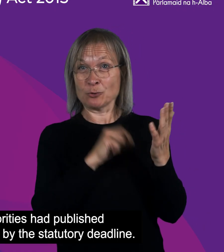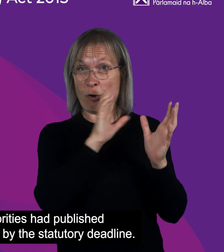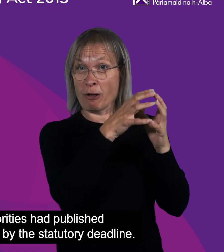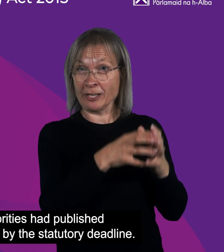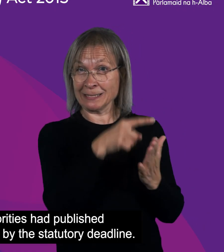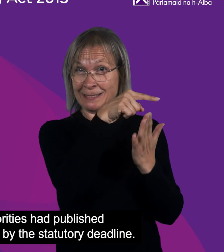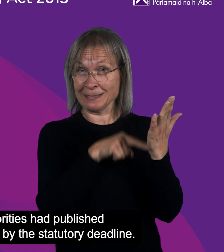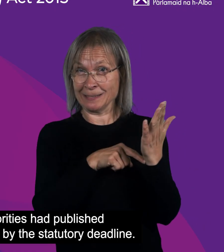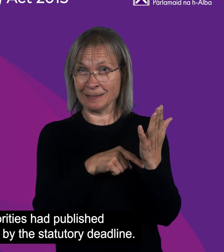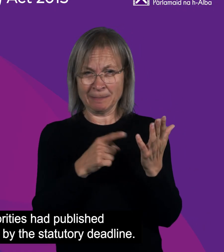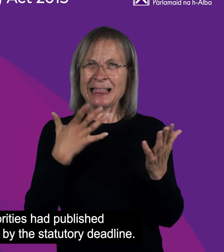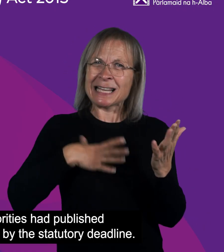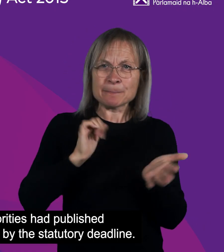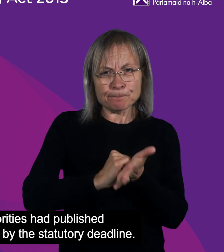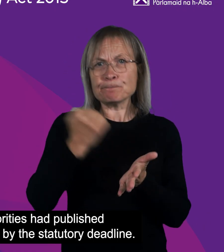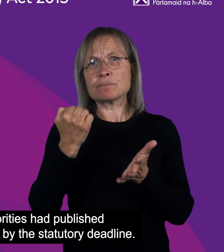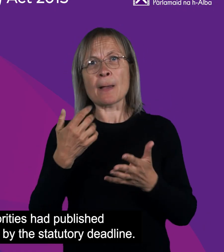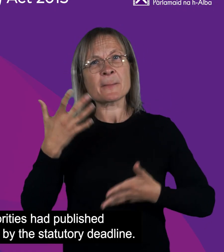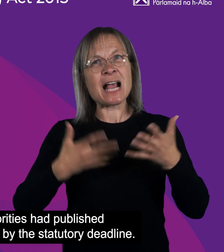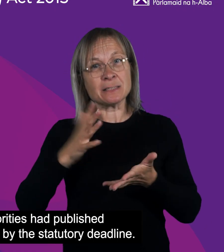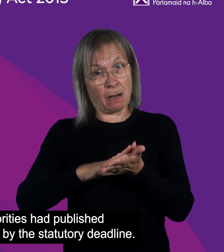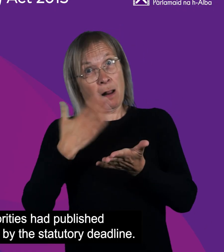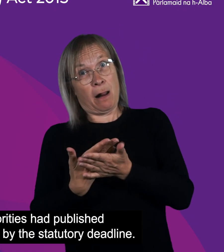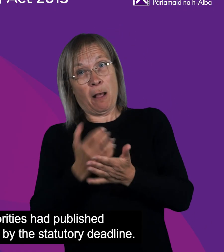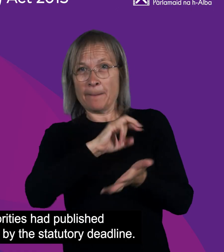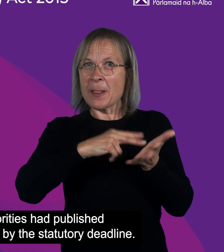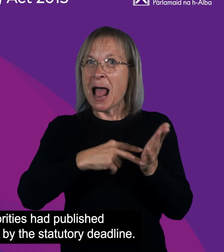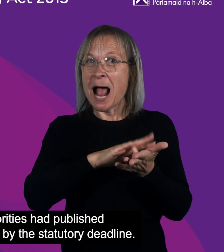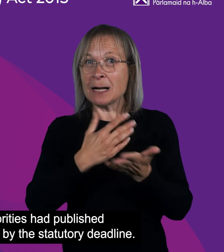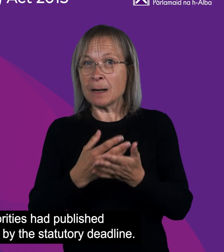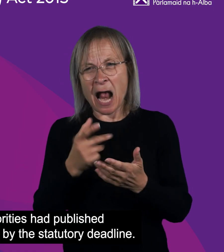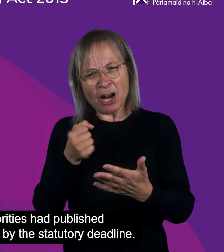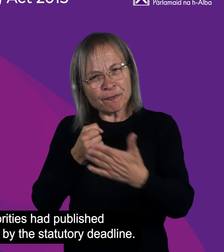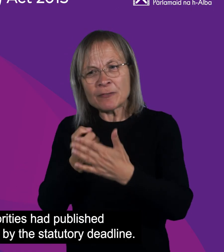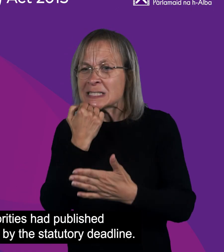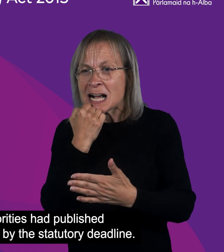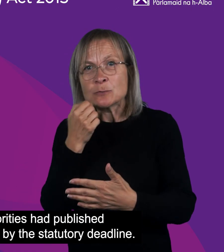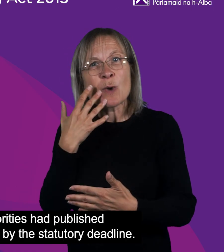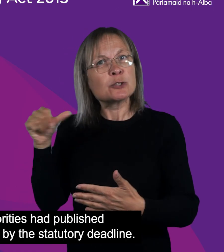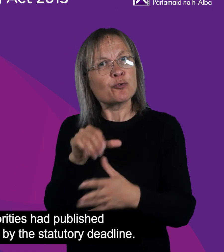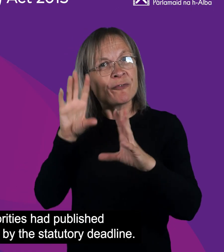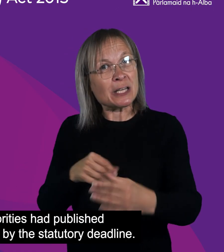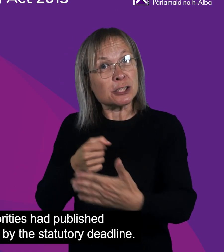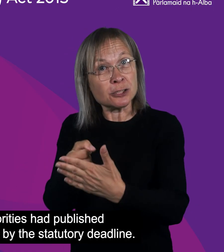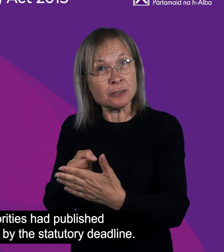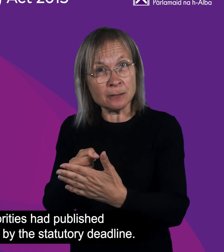Only 62% of listed authorities had published BSL translations of their plans by the statutory deadline.